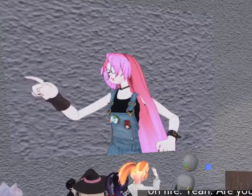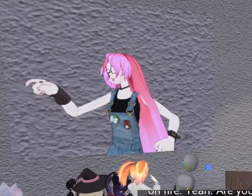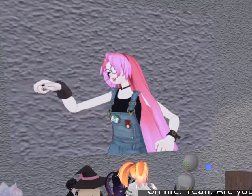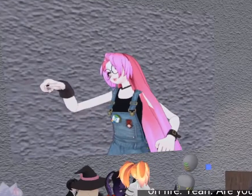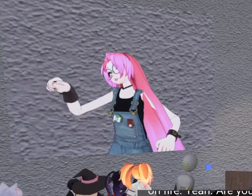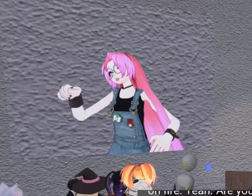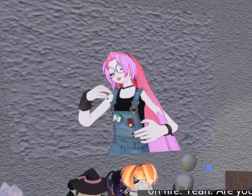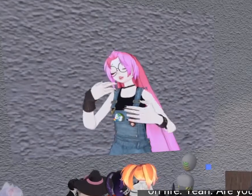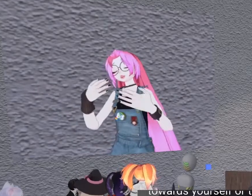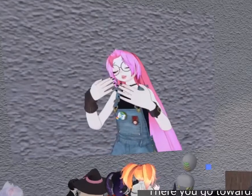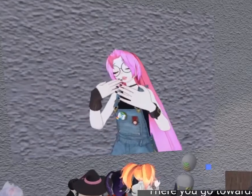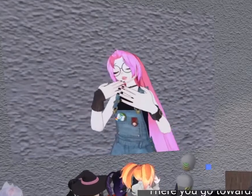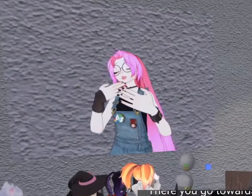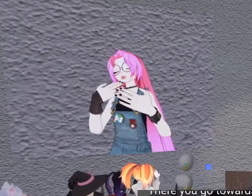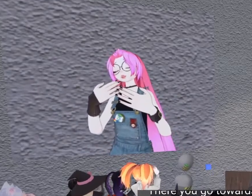Yeah. Good.